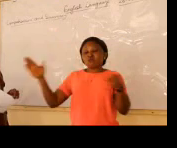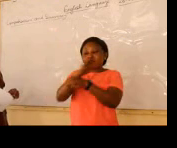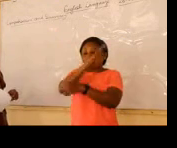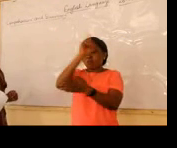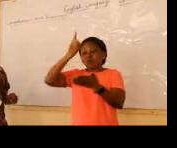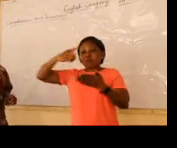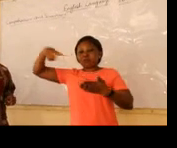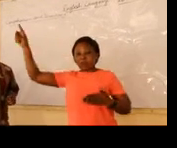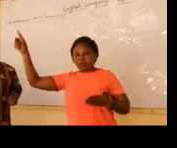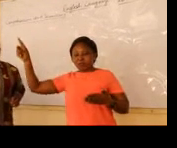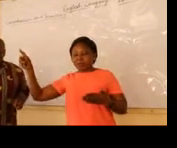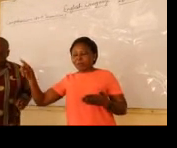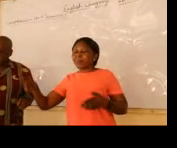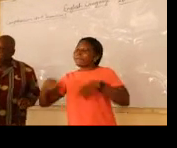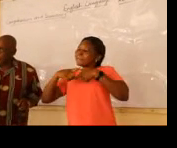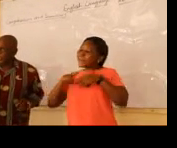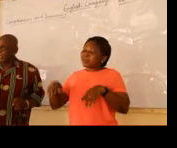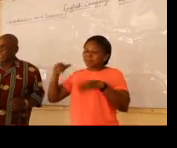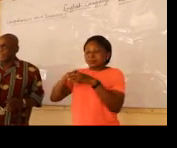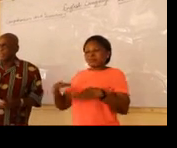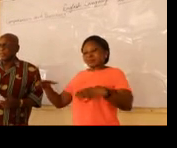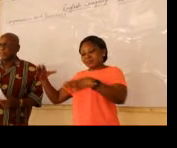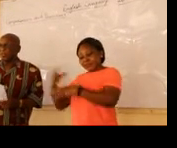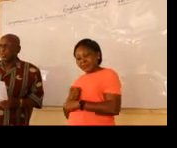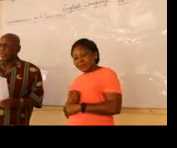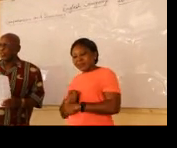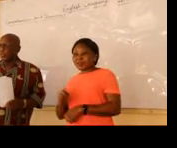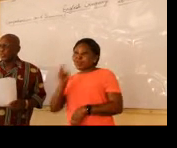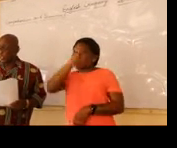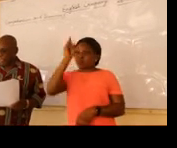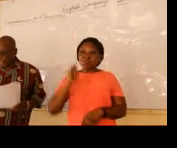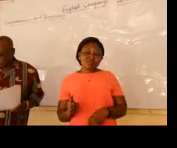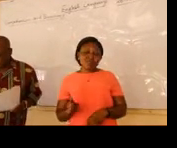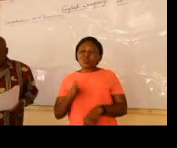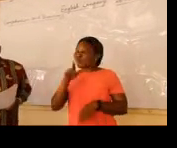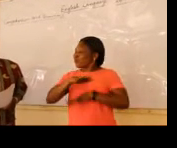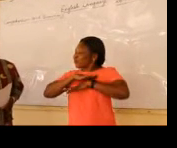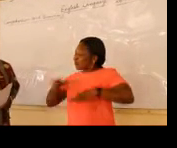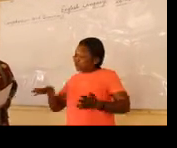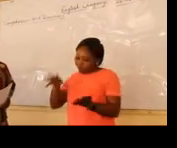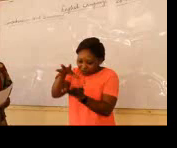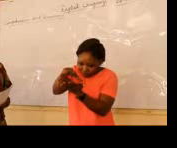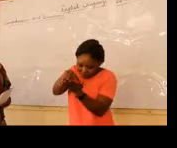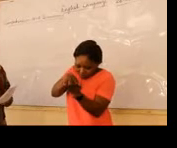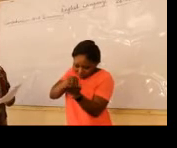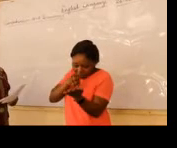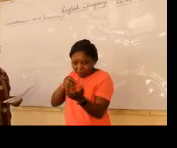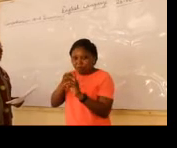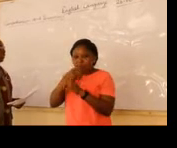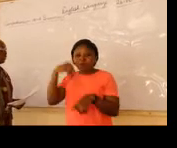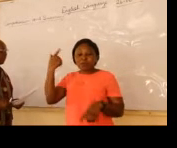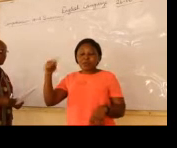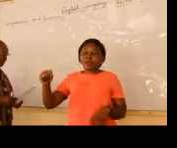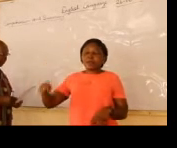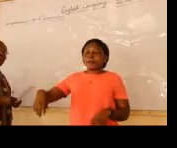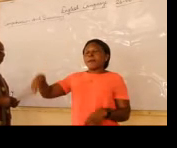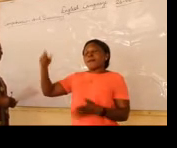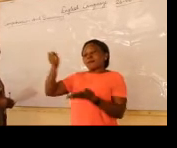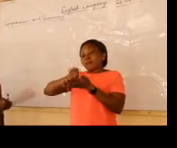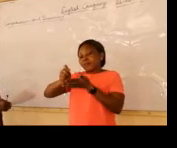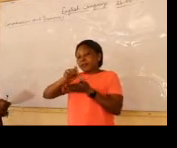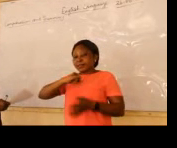However, in summary questions, you do not lift from the passage,